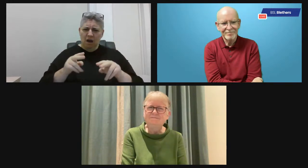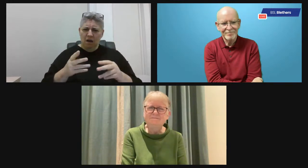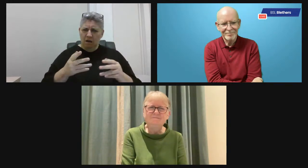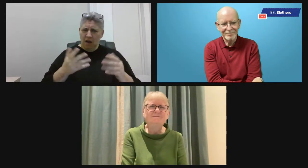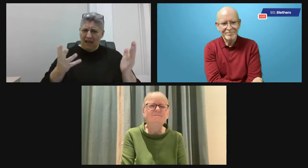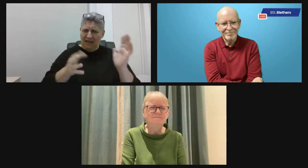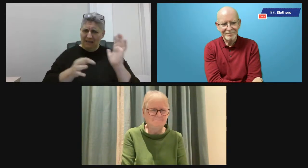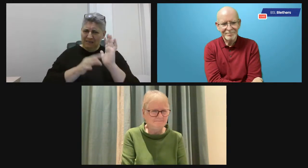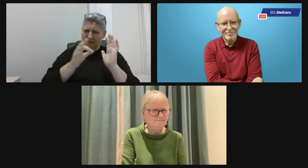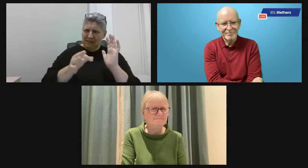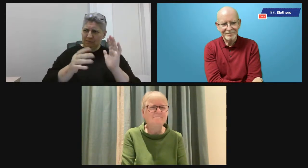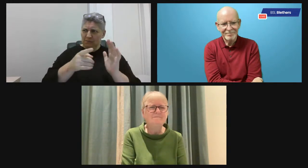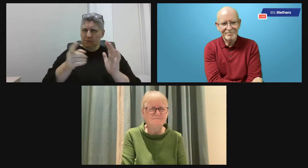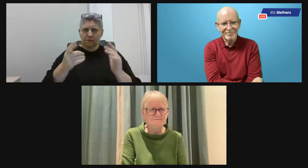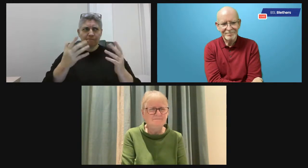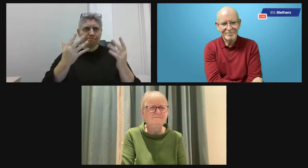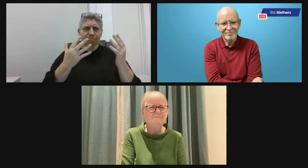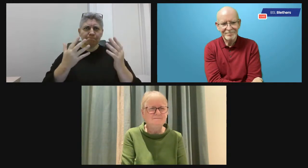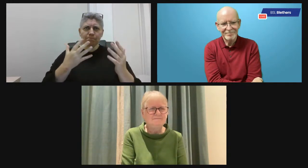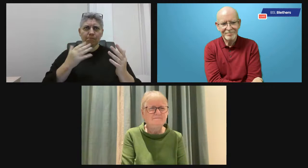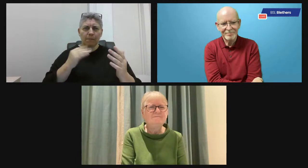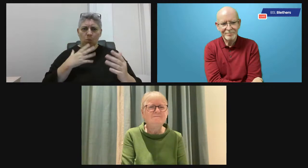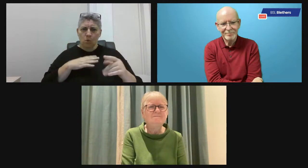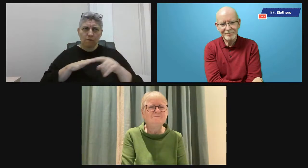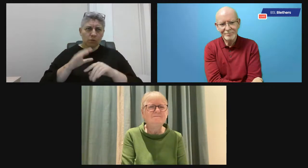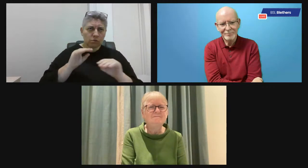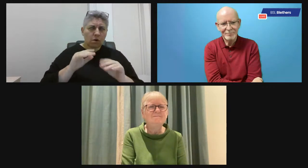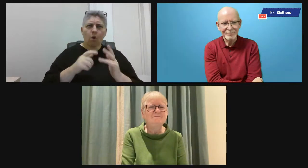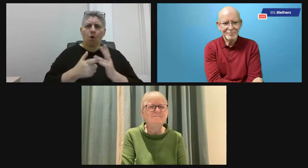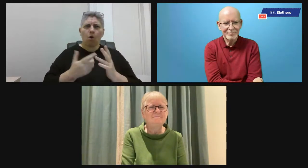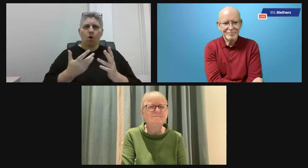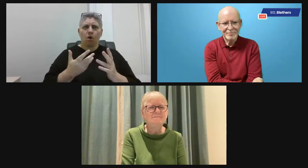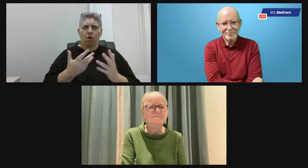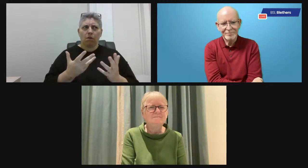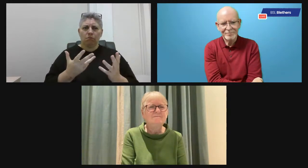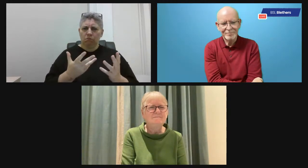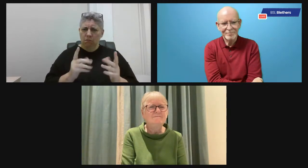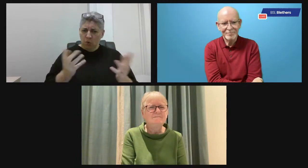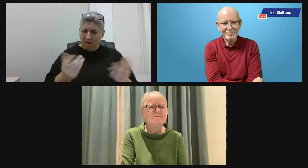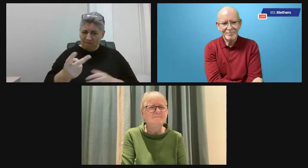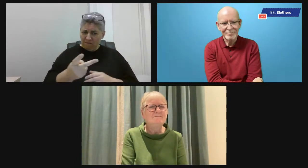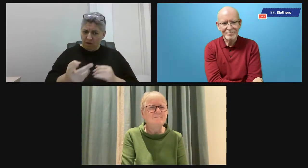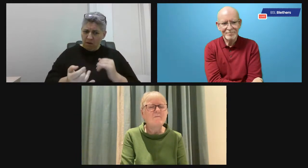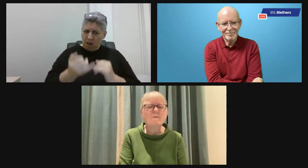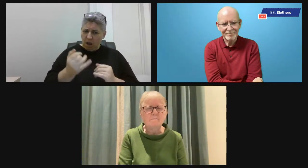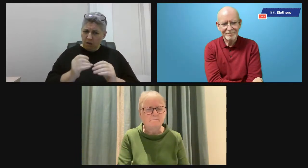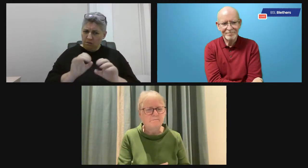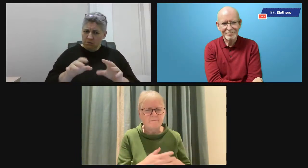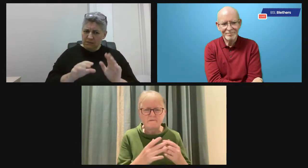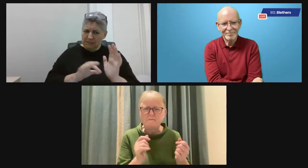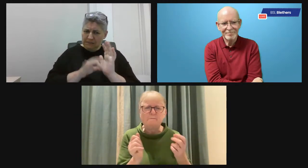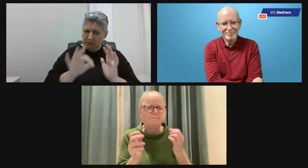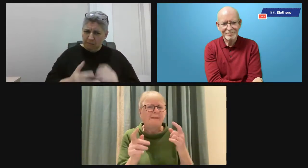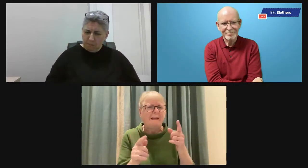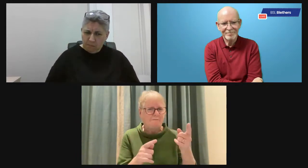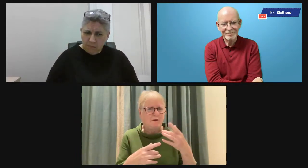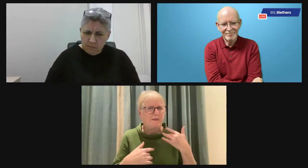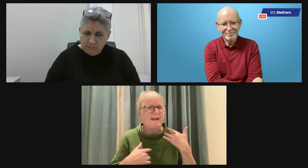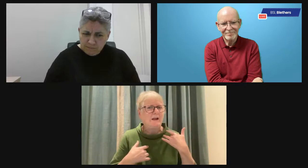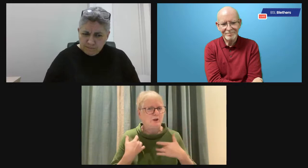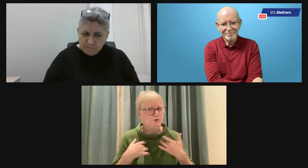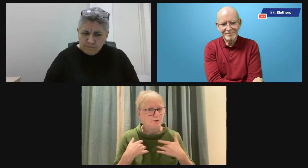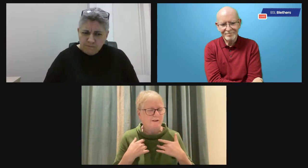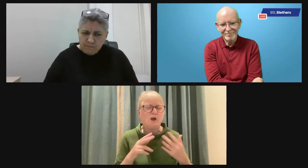for any tutors out there existing, or maybe people are considering a career in